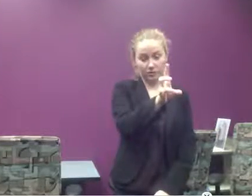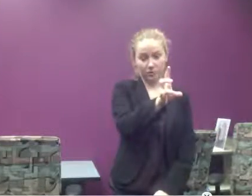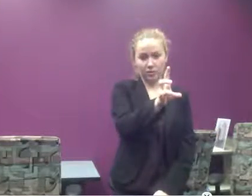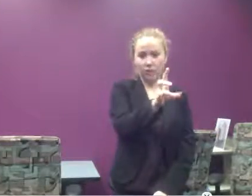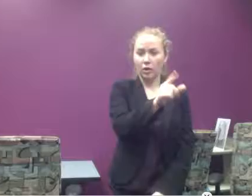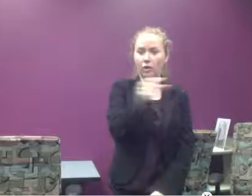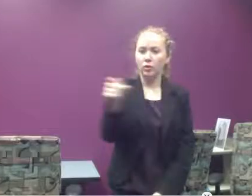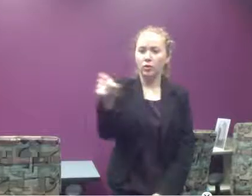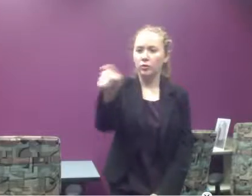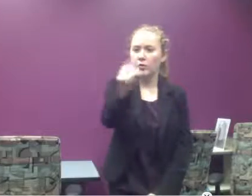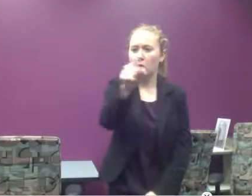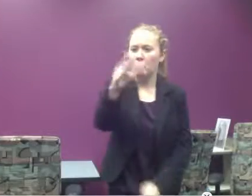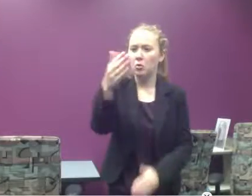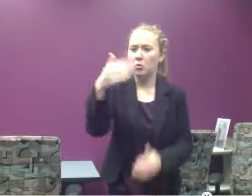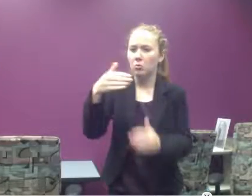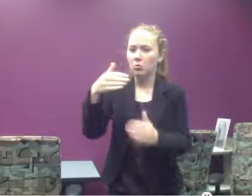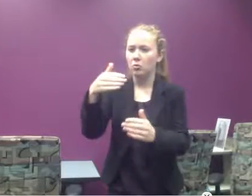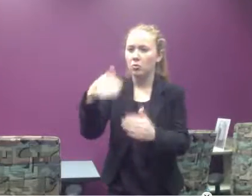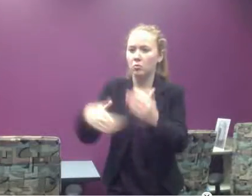She died in 1987.